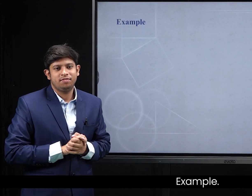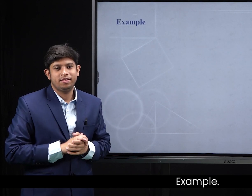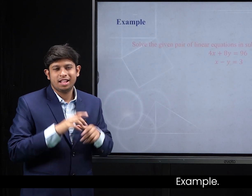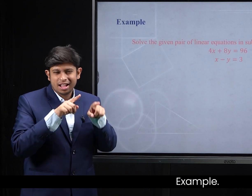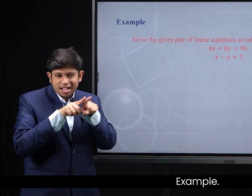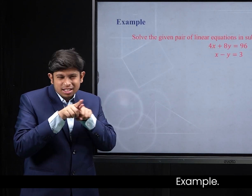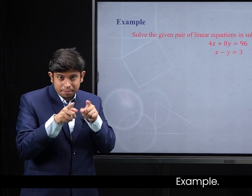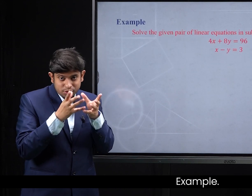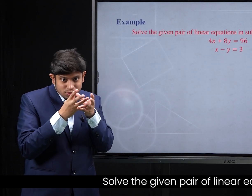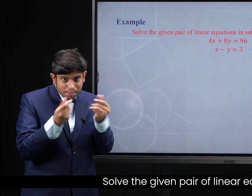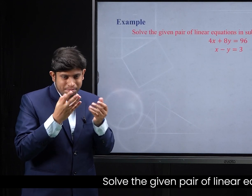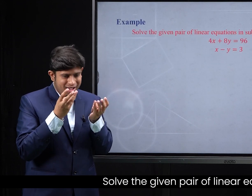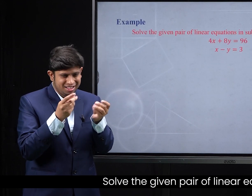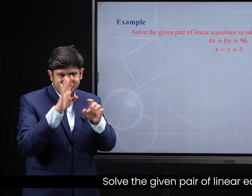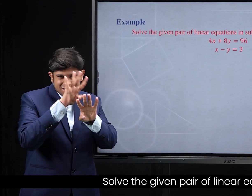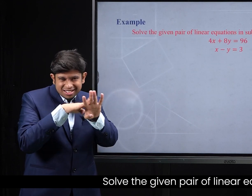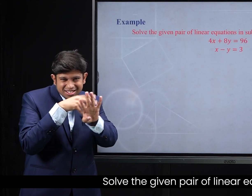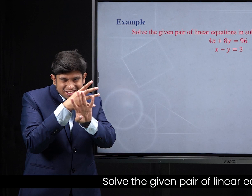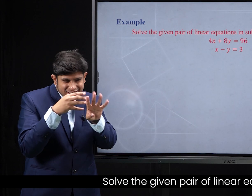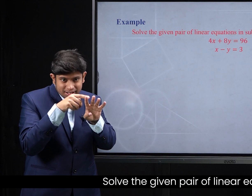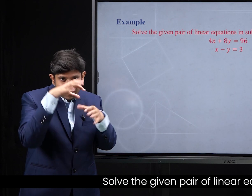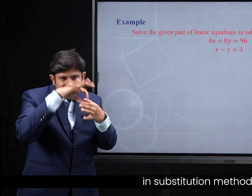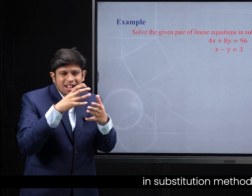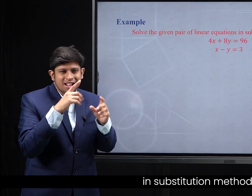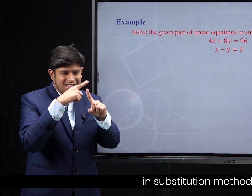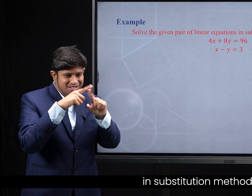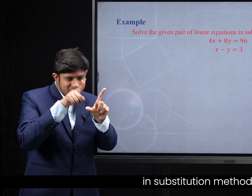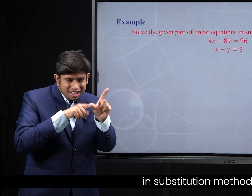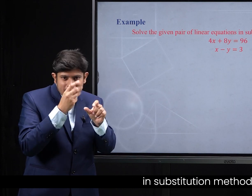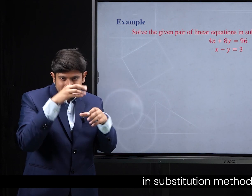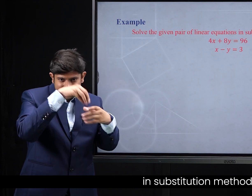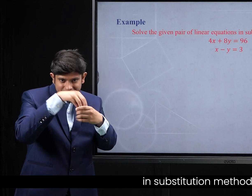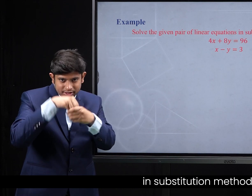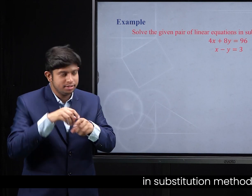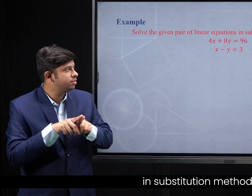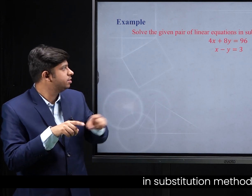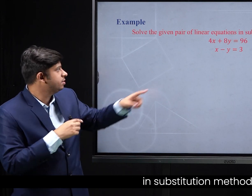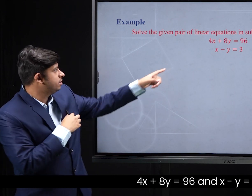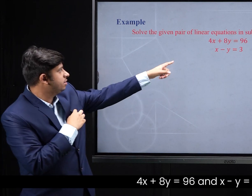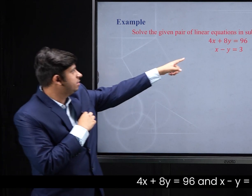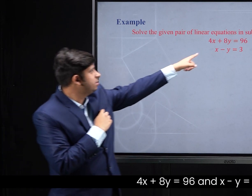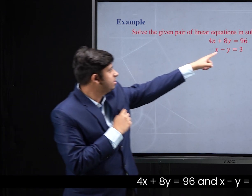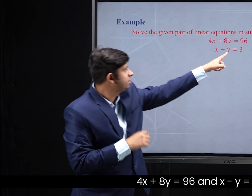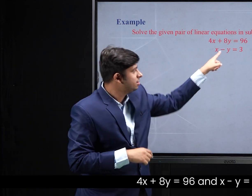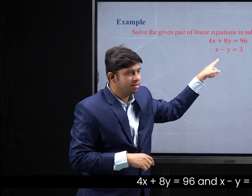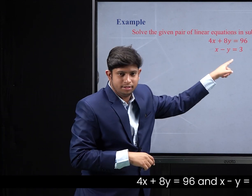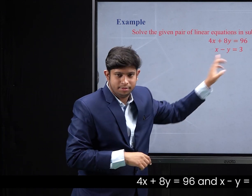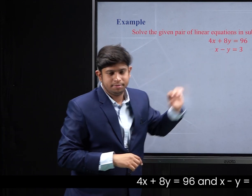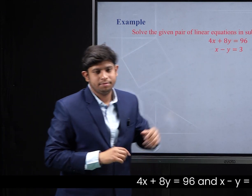Example: solve the given pair of linear equations in substitution method. 4x plus 8y is equal to